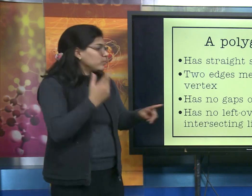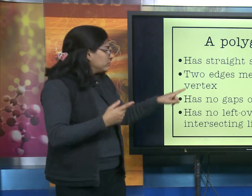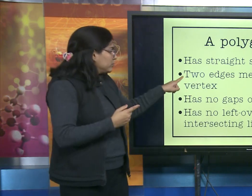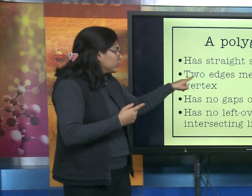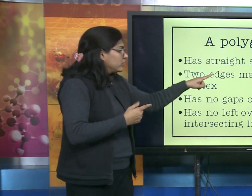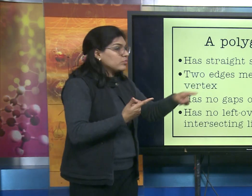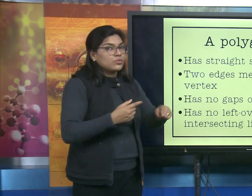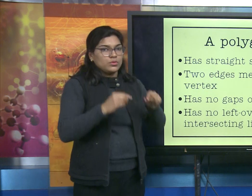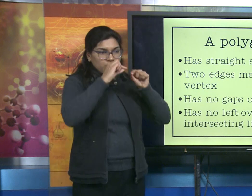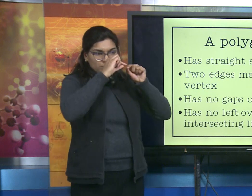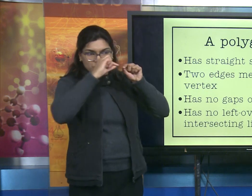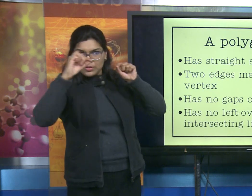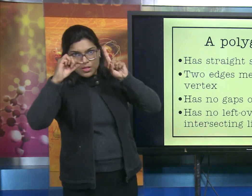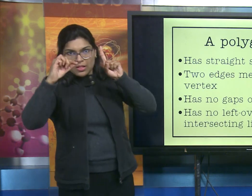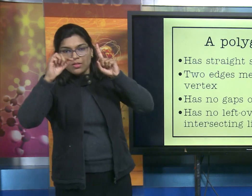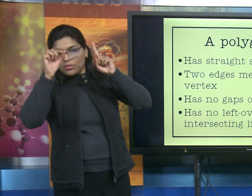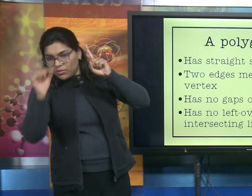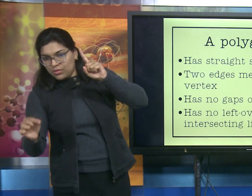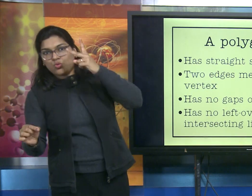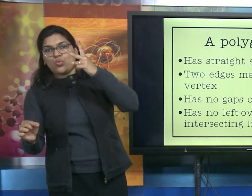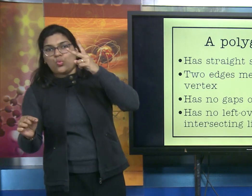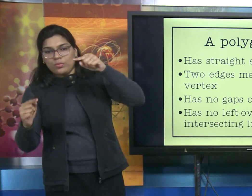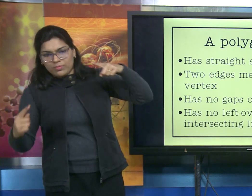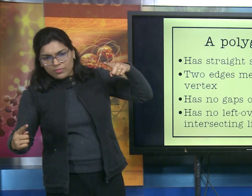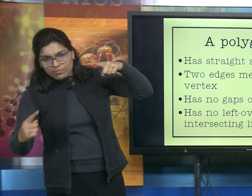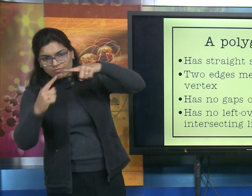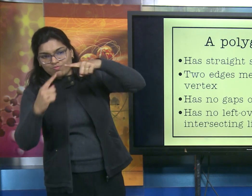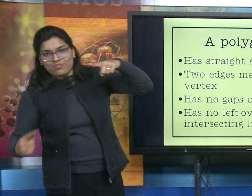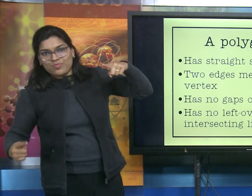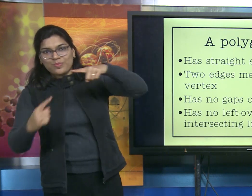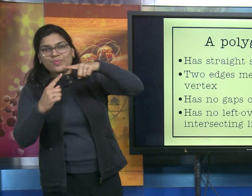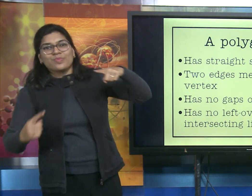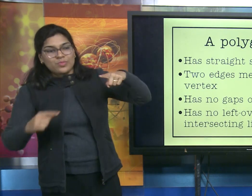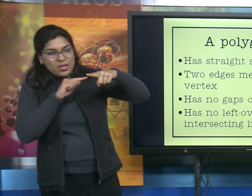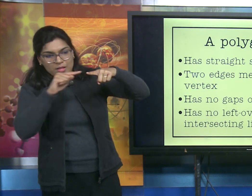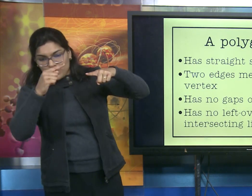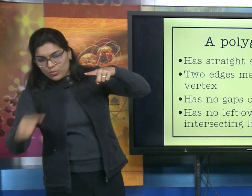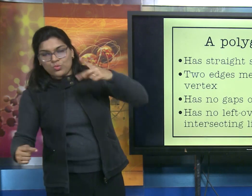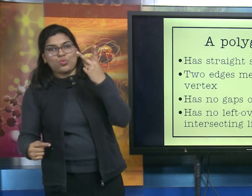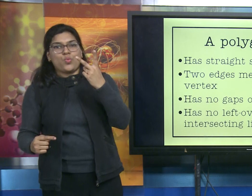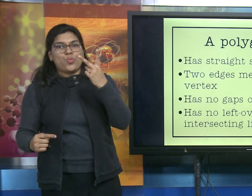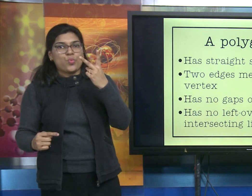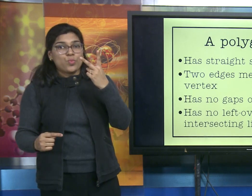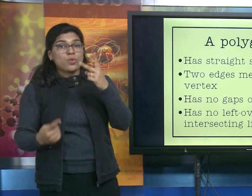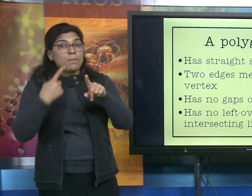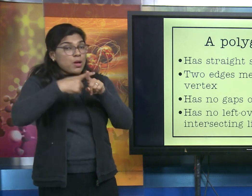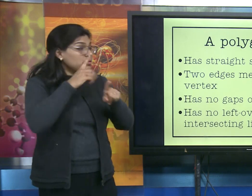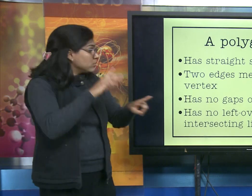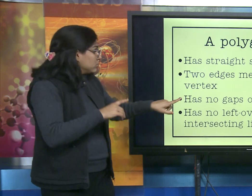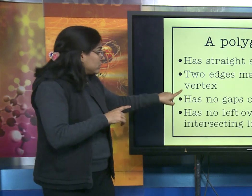point says two edges meet at each other at the